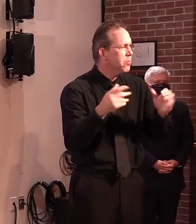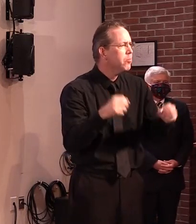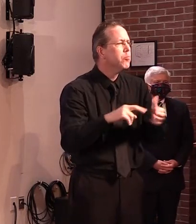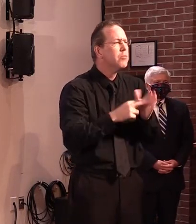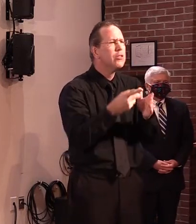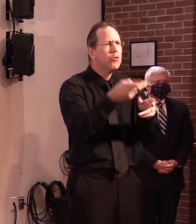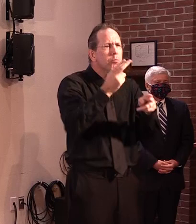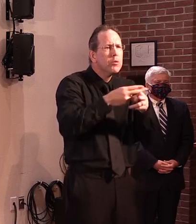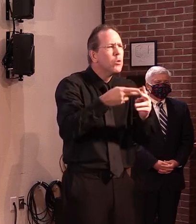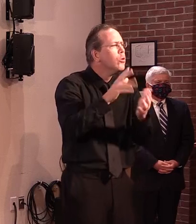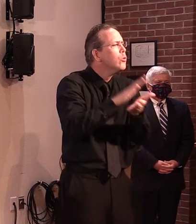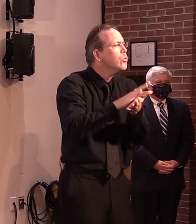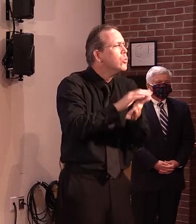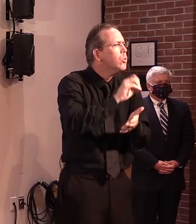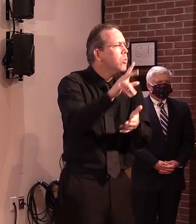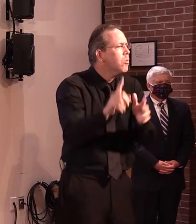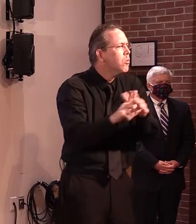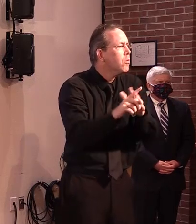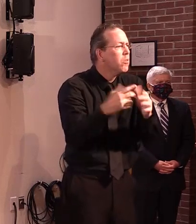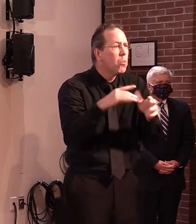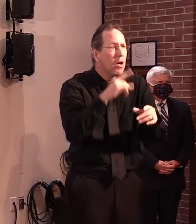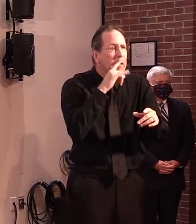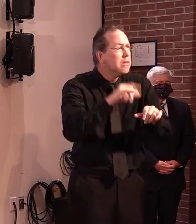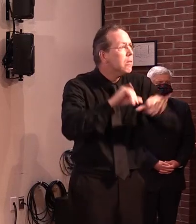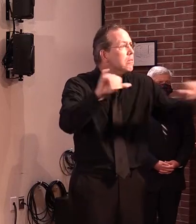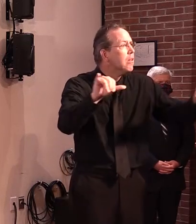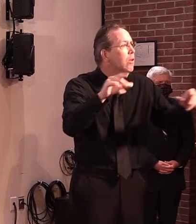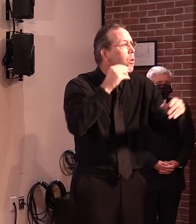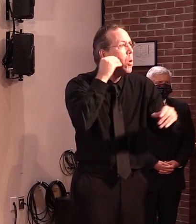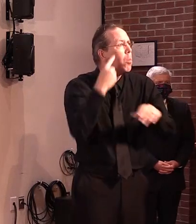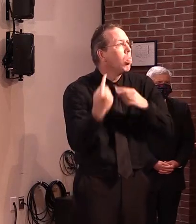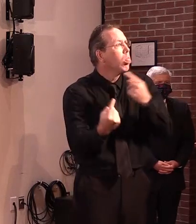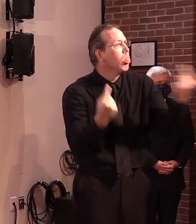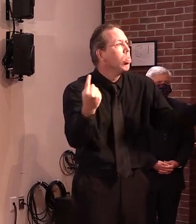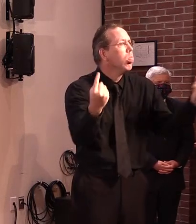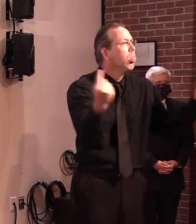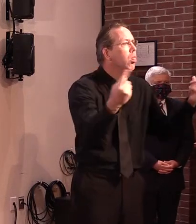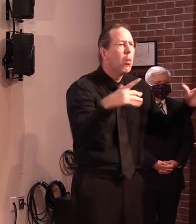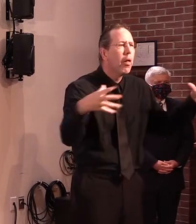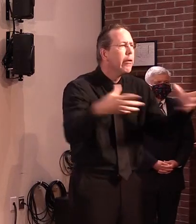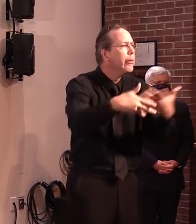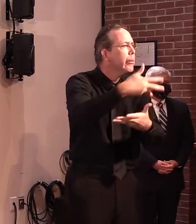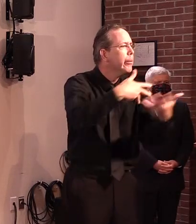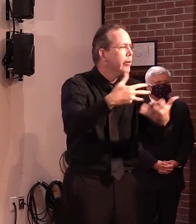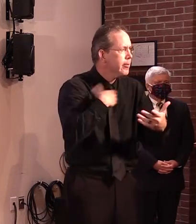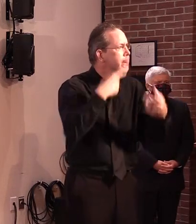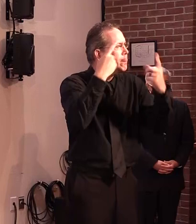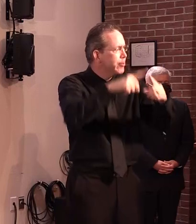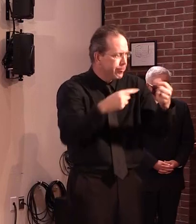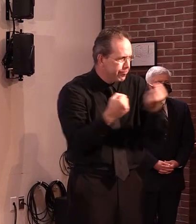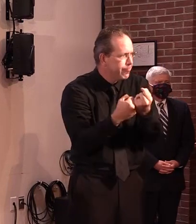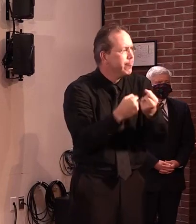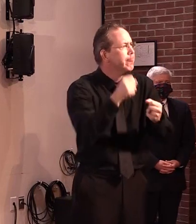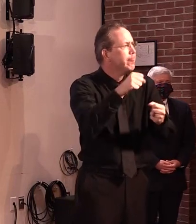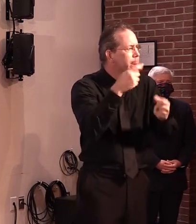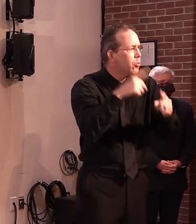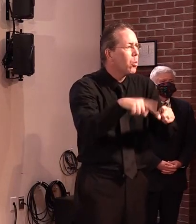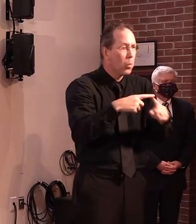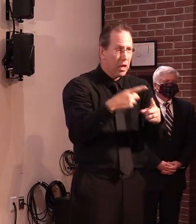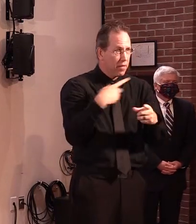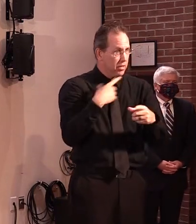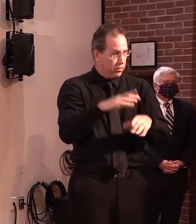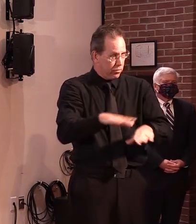in-person instruction. And when a child gets infected, which inevitably will happen, you have